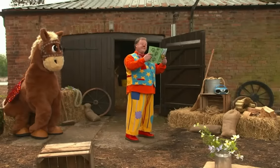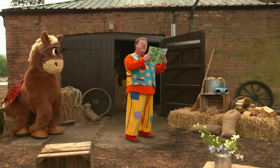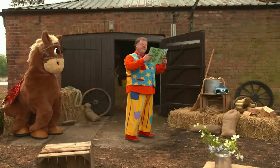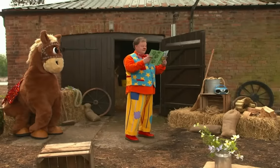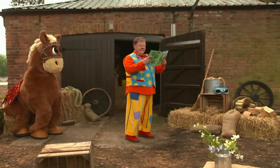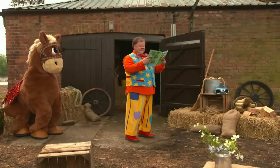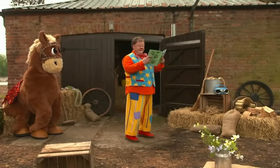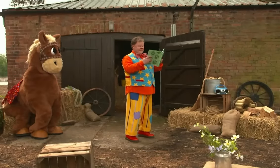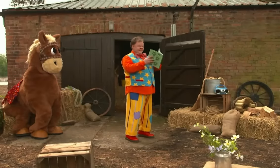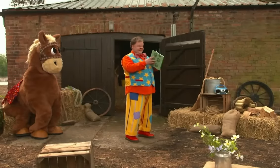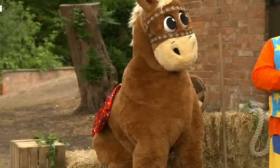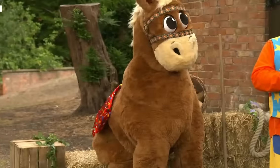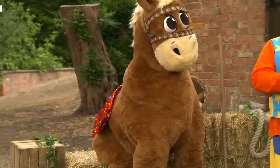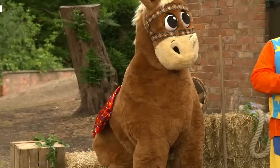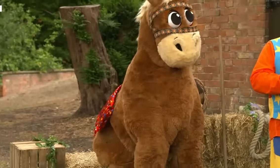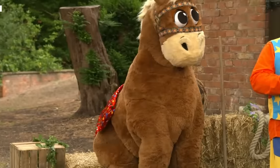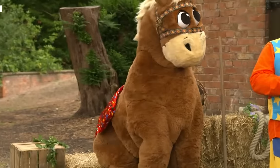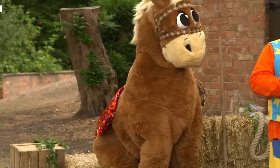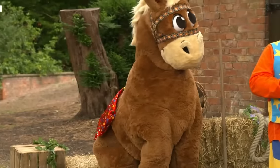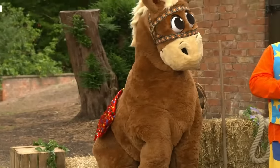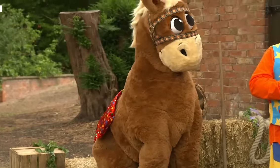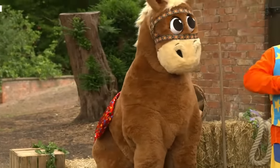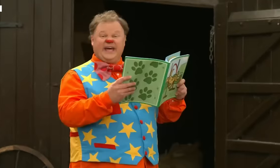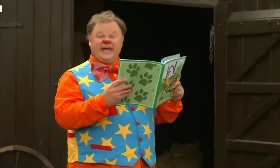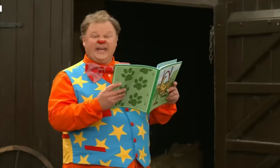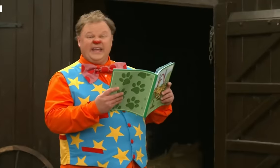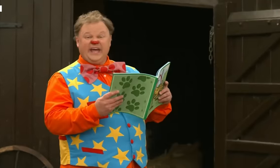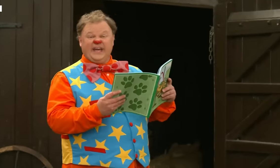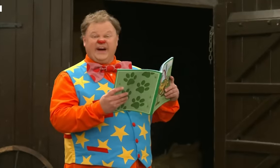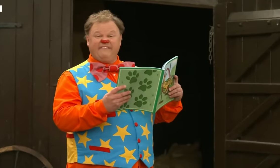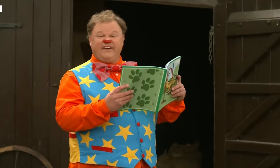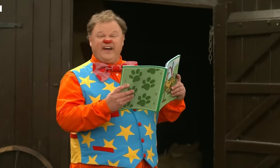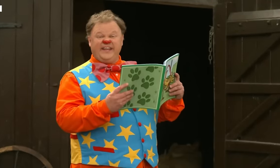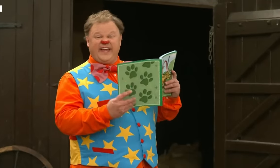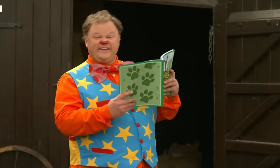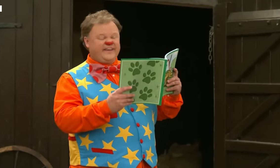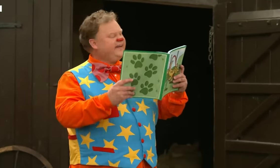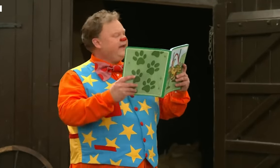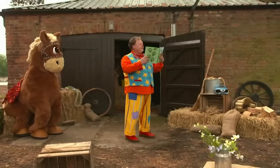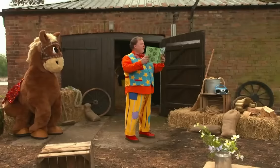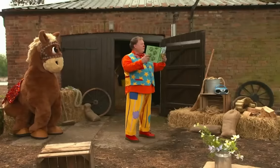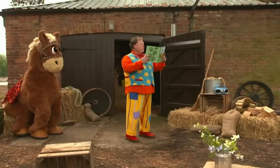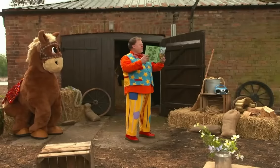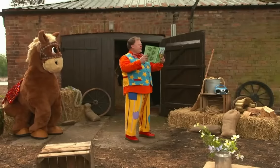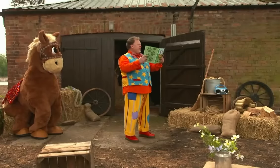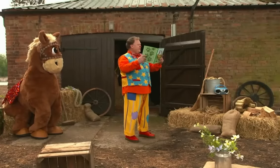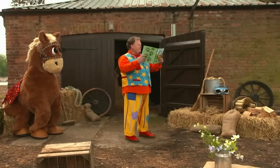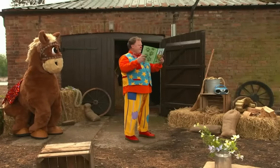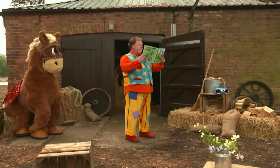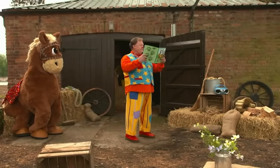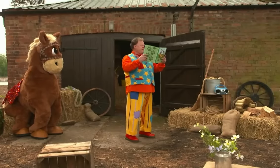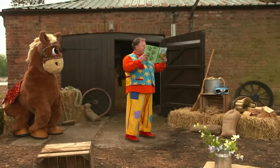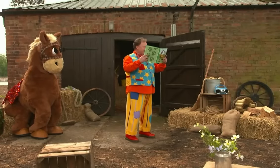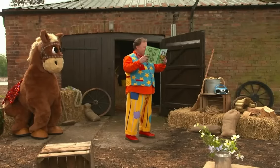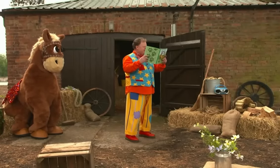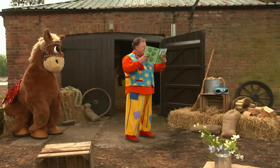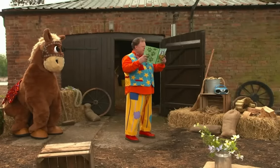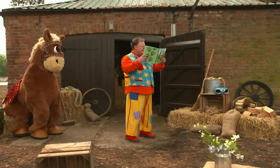sit? Oh, dear. I can't find it. Oh, now this is the page